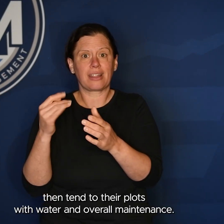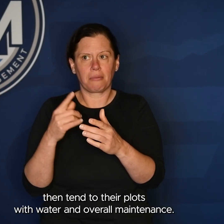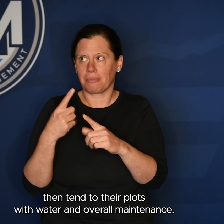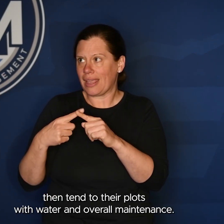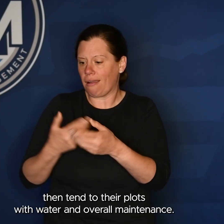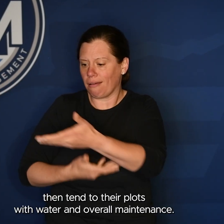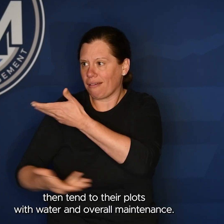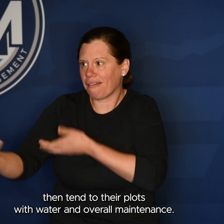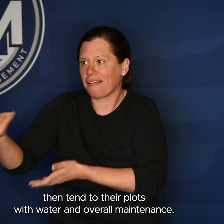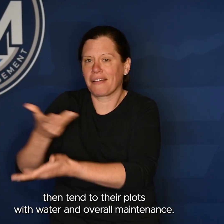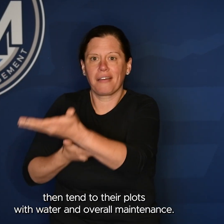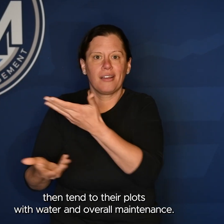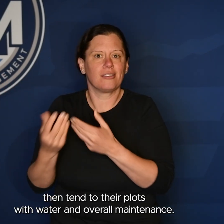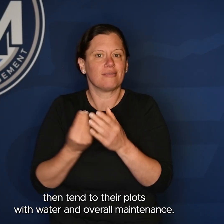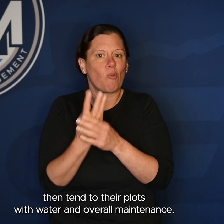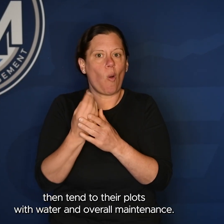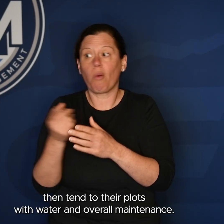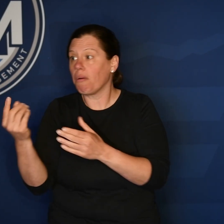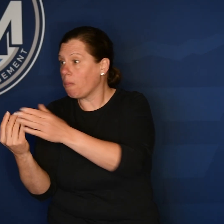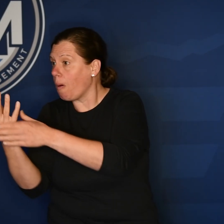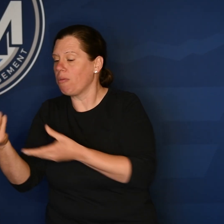with water and overall maintenance.